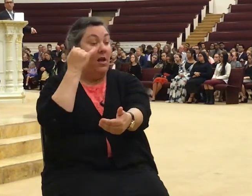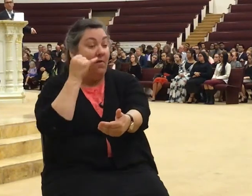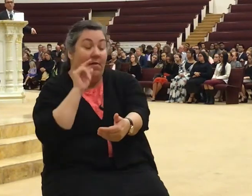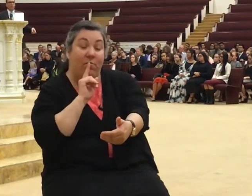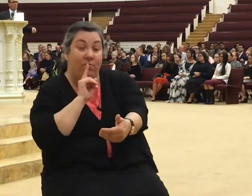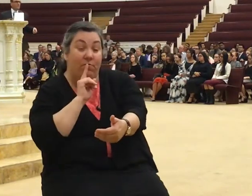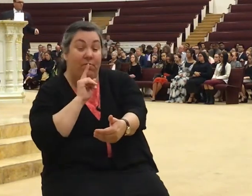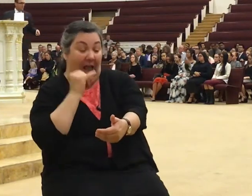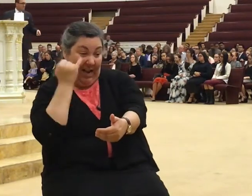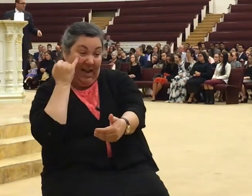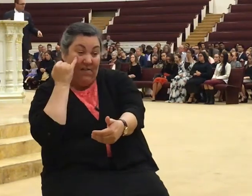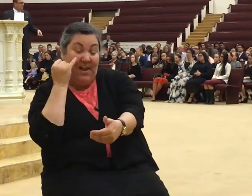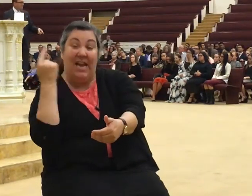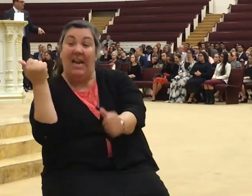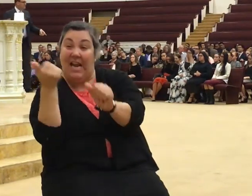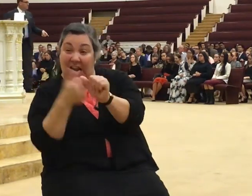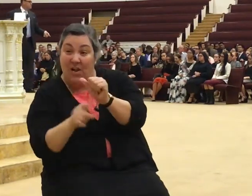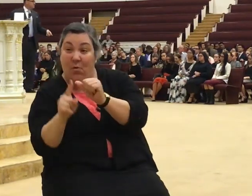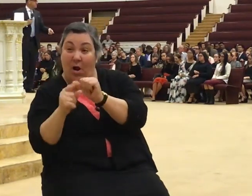on board, we're going to deal with them.